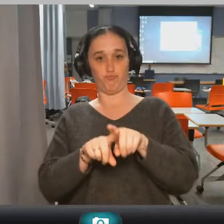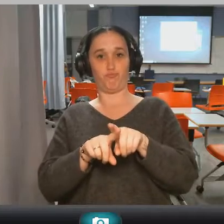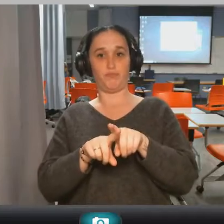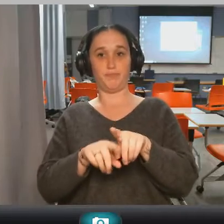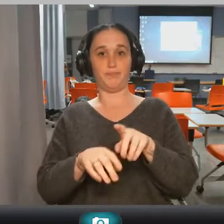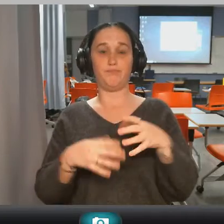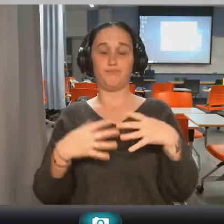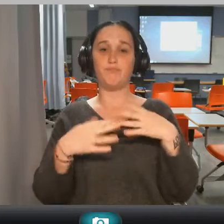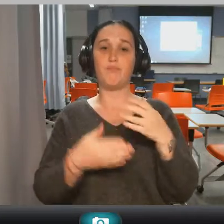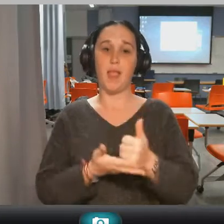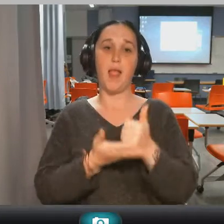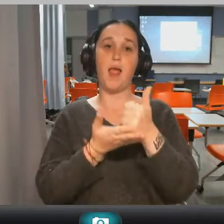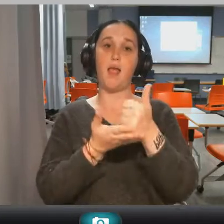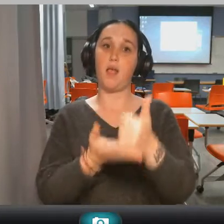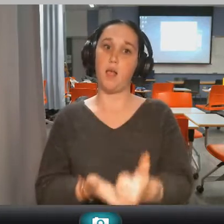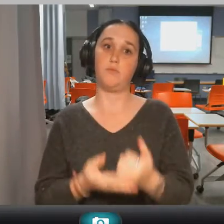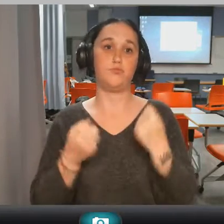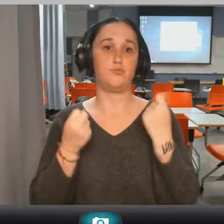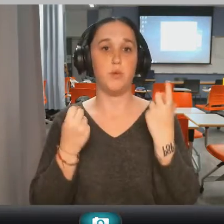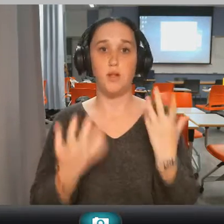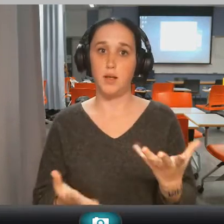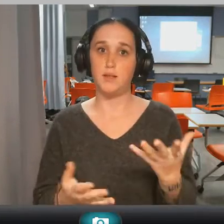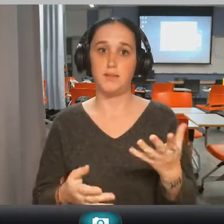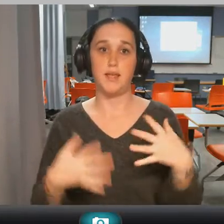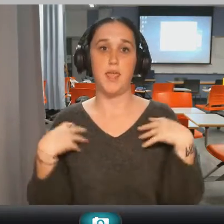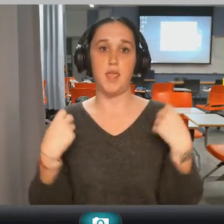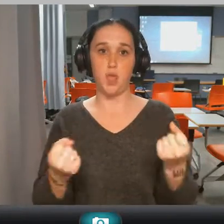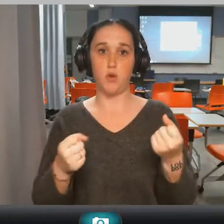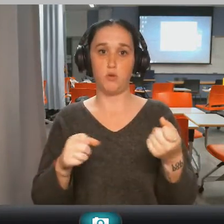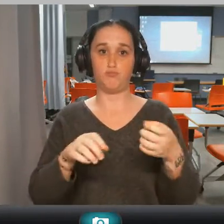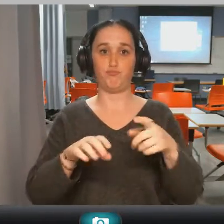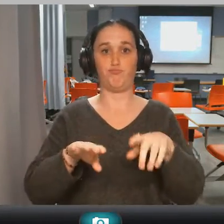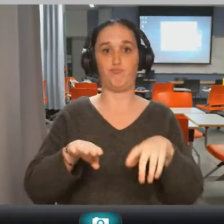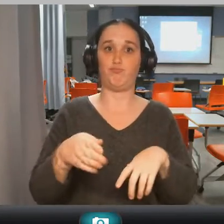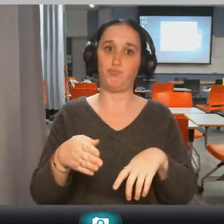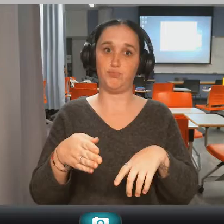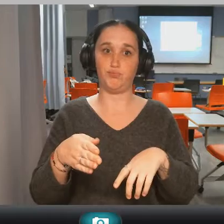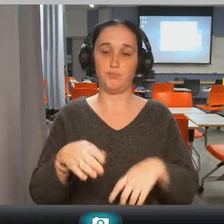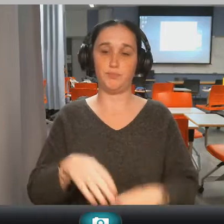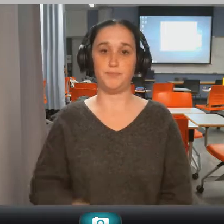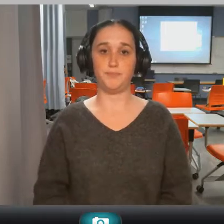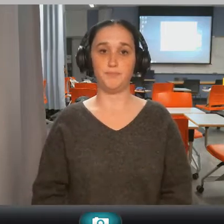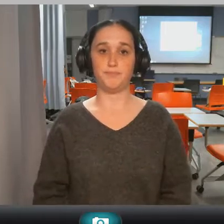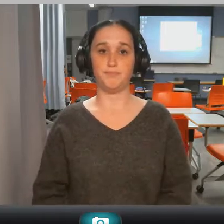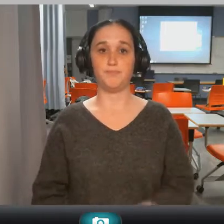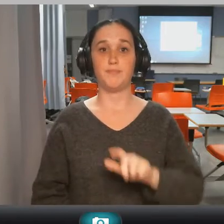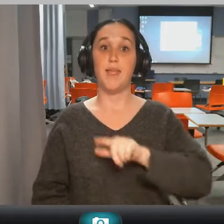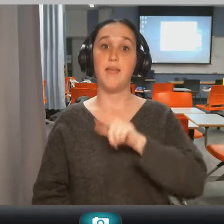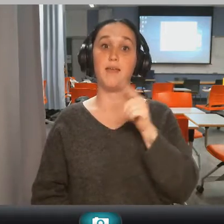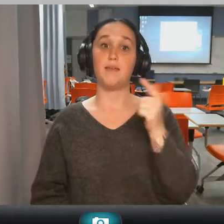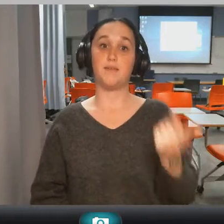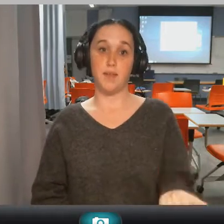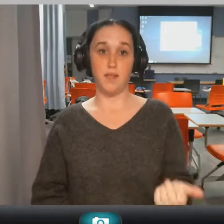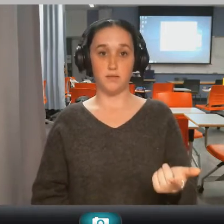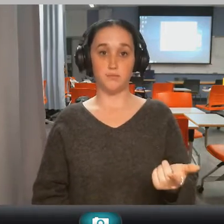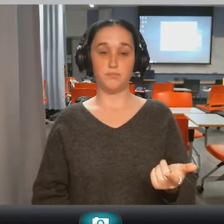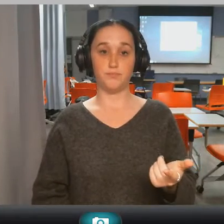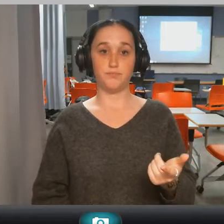sprain. The next thing we talk about is bruises. Bruises